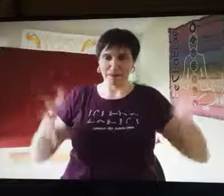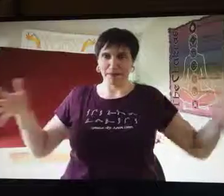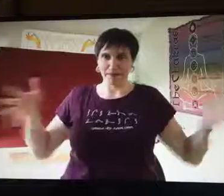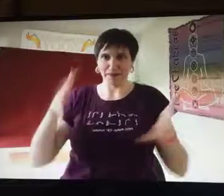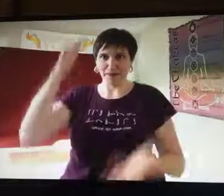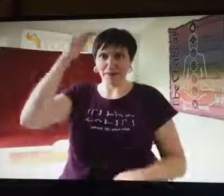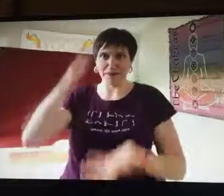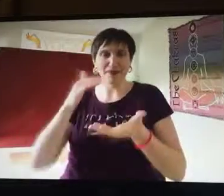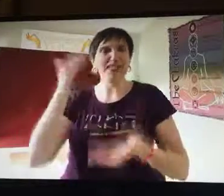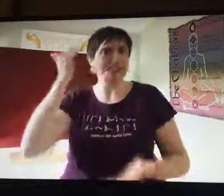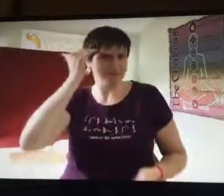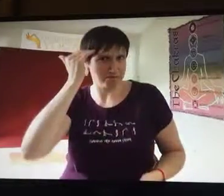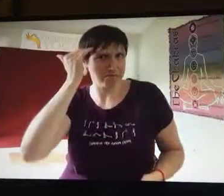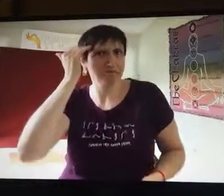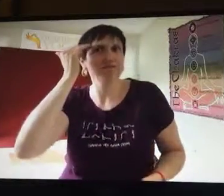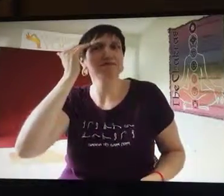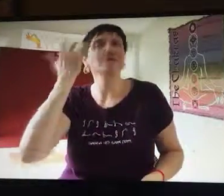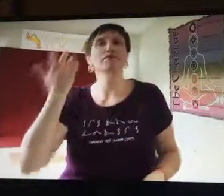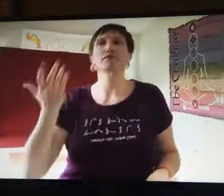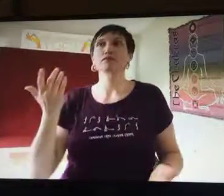That space and time measurement, the frame, we all know.